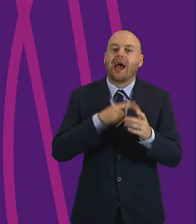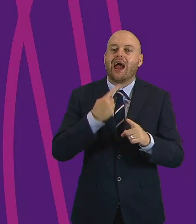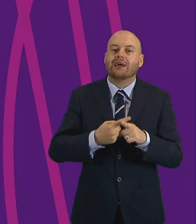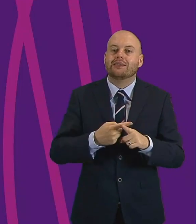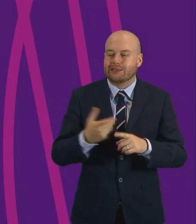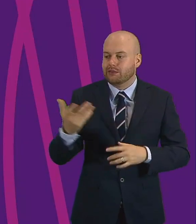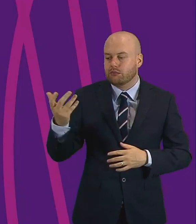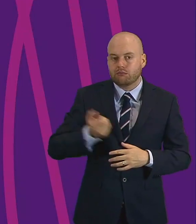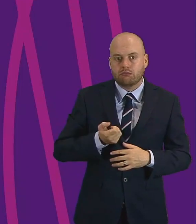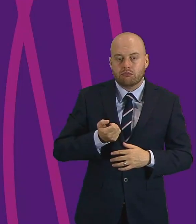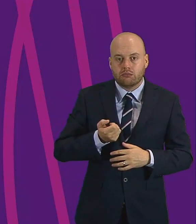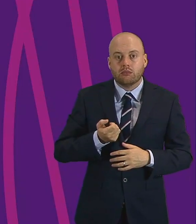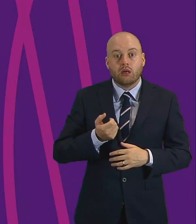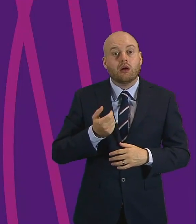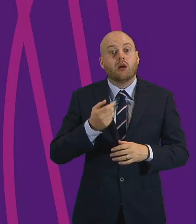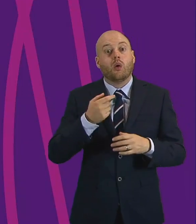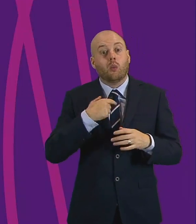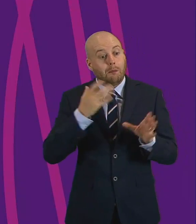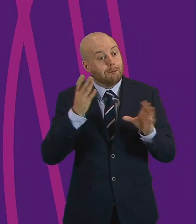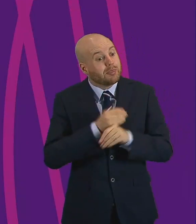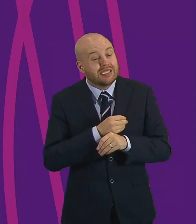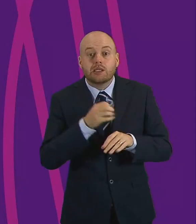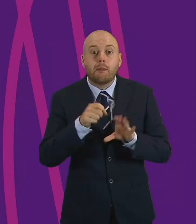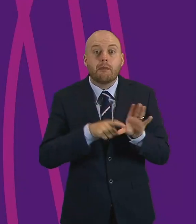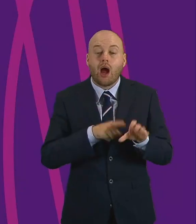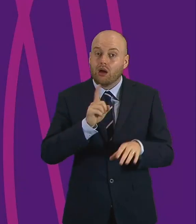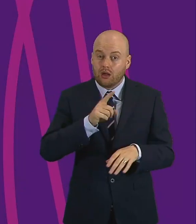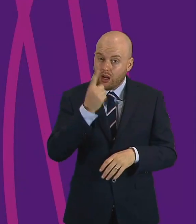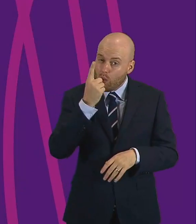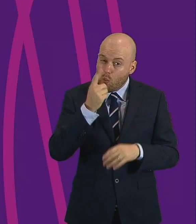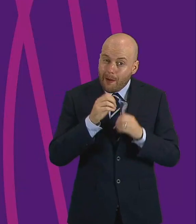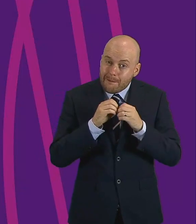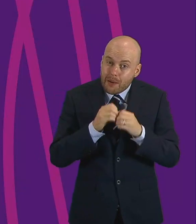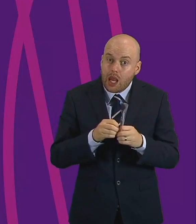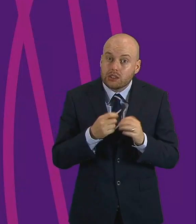just shy of £1 billion needs to be repaid,